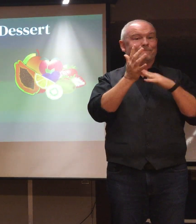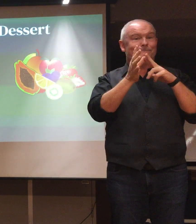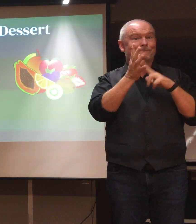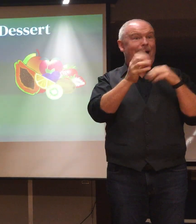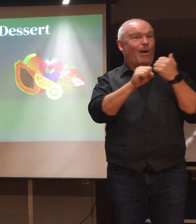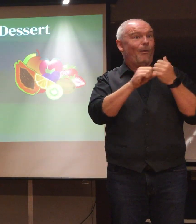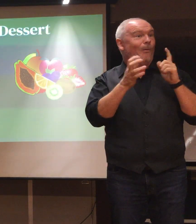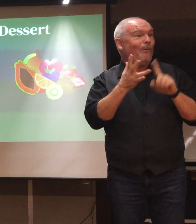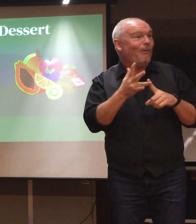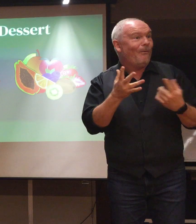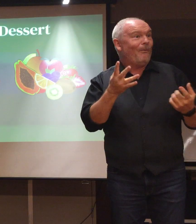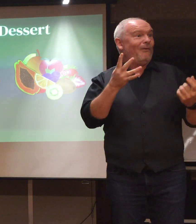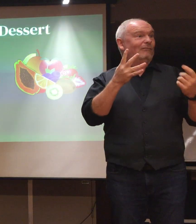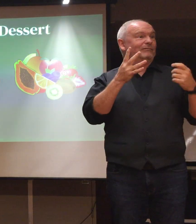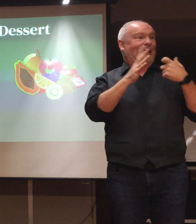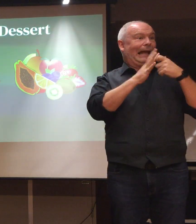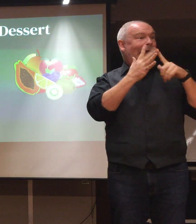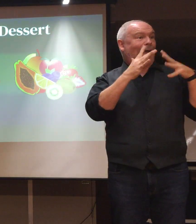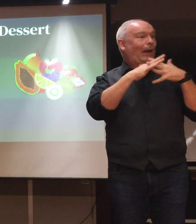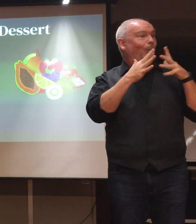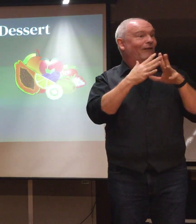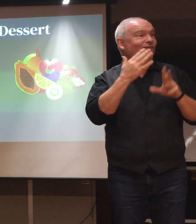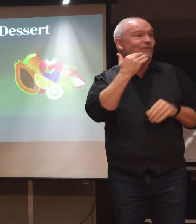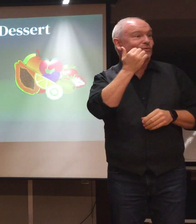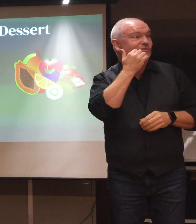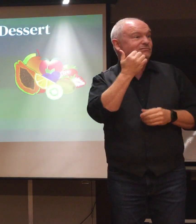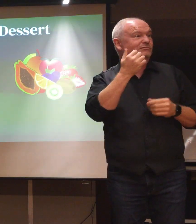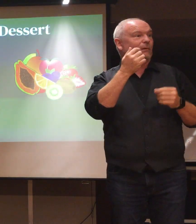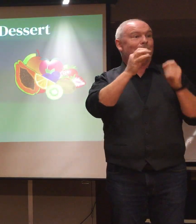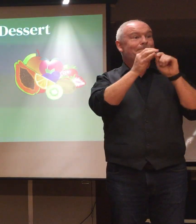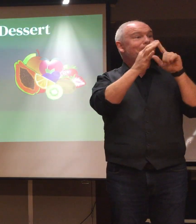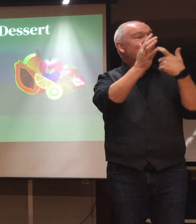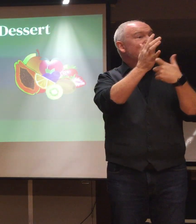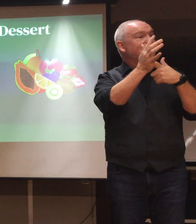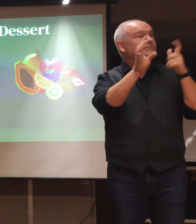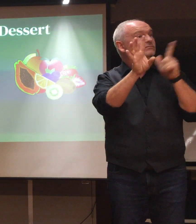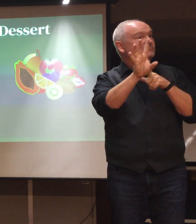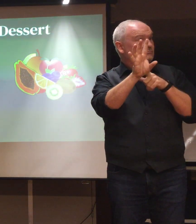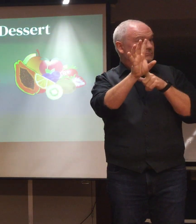mango, kiwi fruit, or berries.